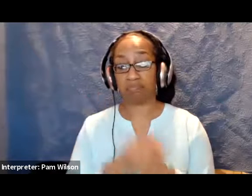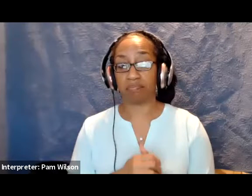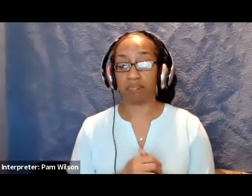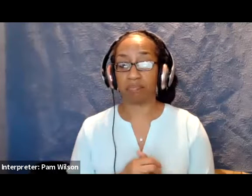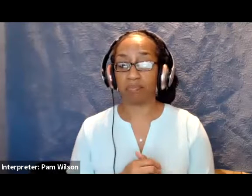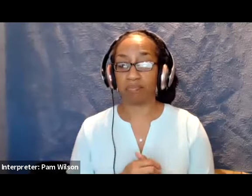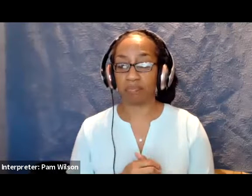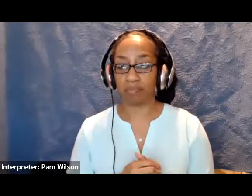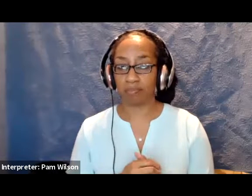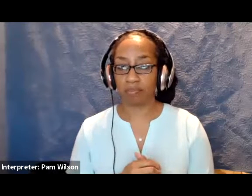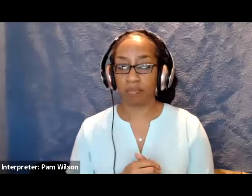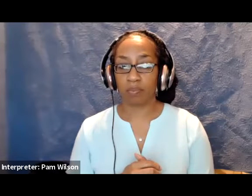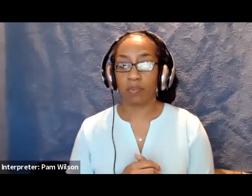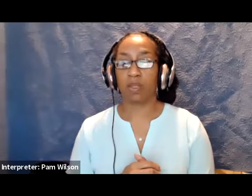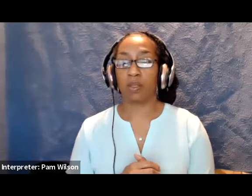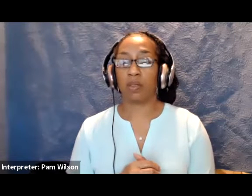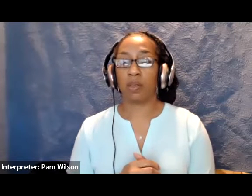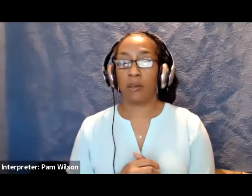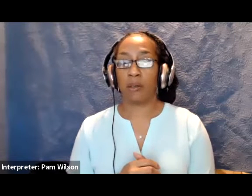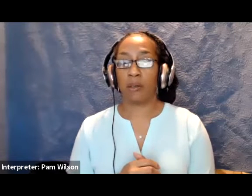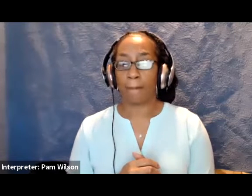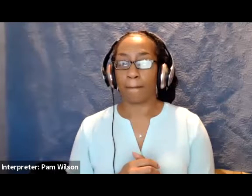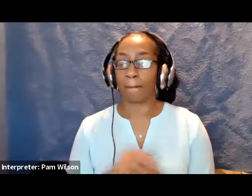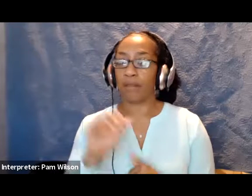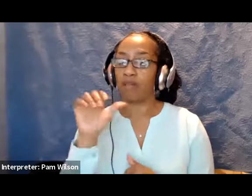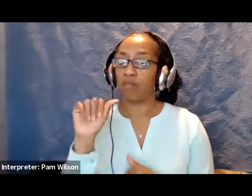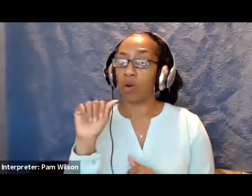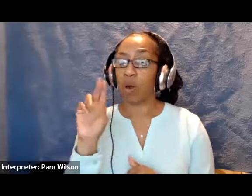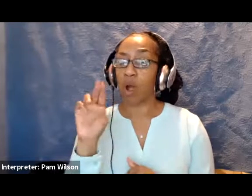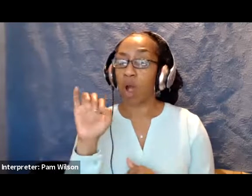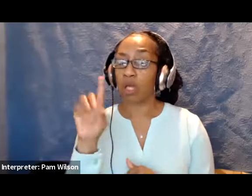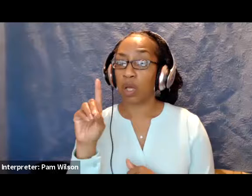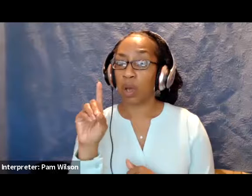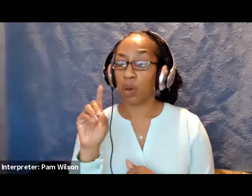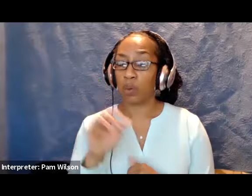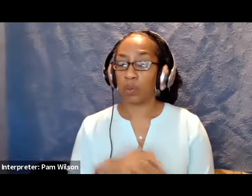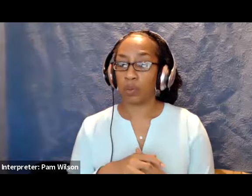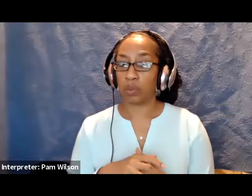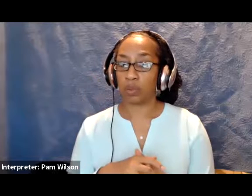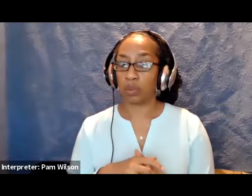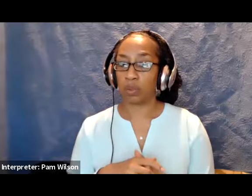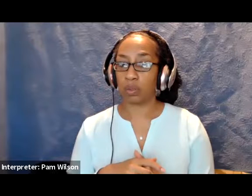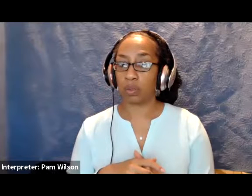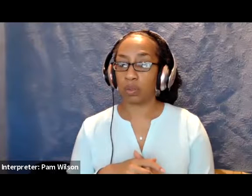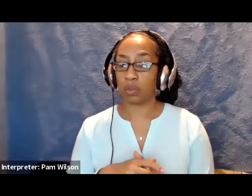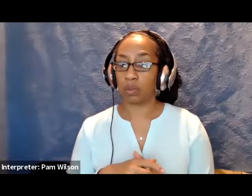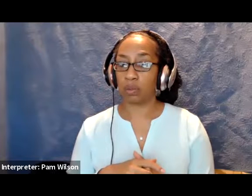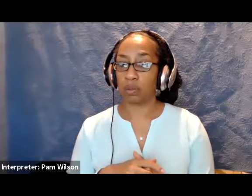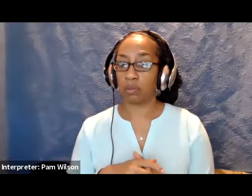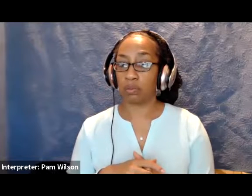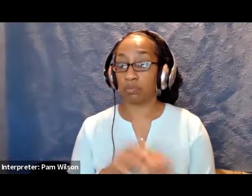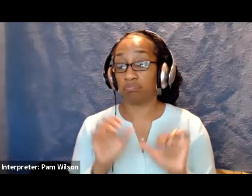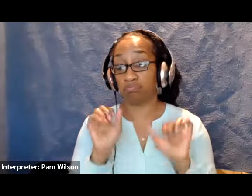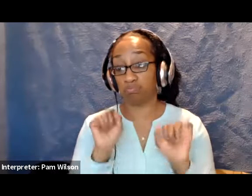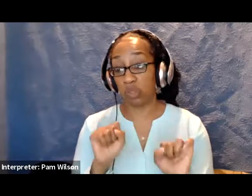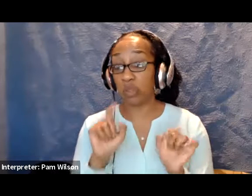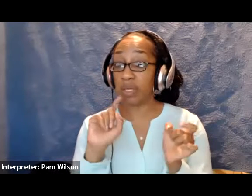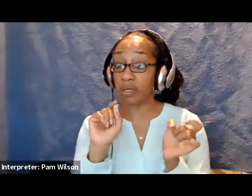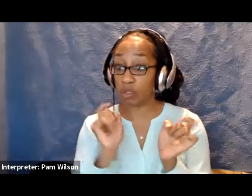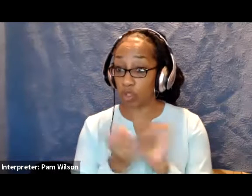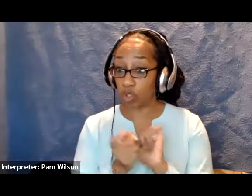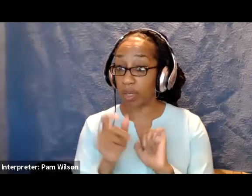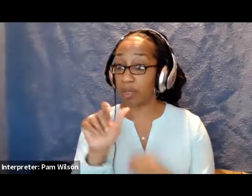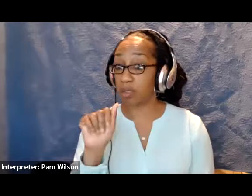All right. Now, for audio settings, you can, like I said, you can change your audio